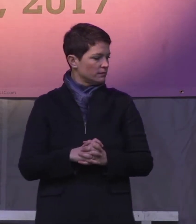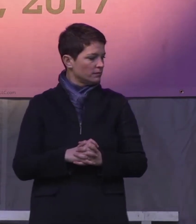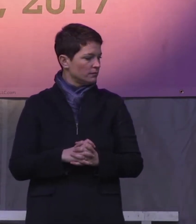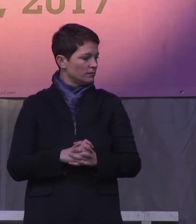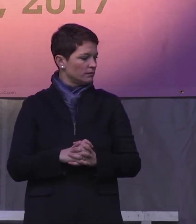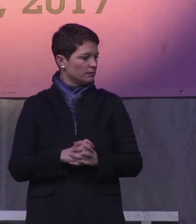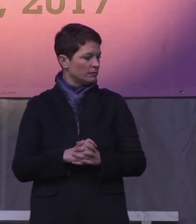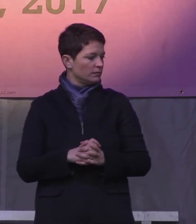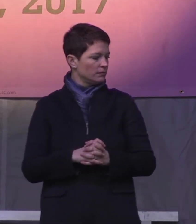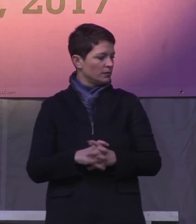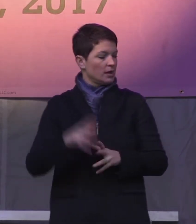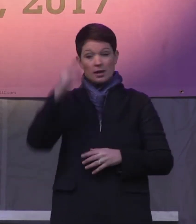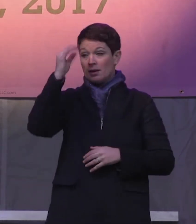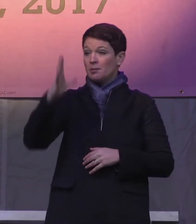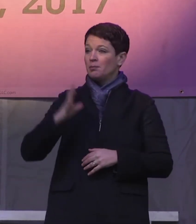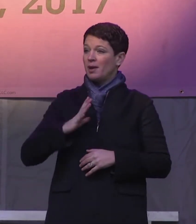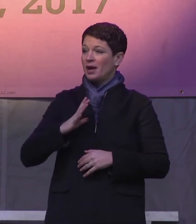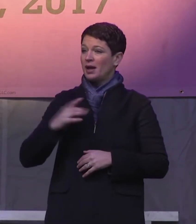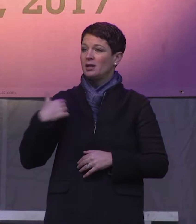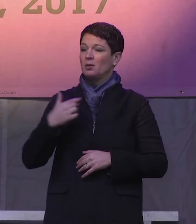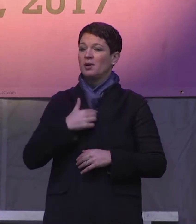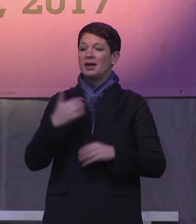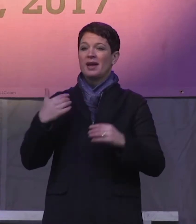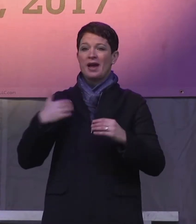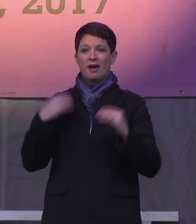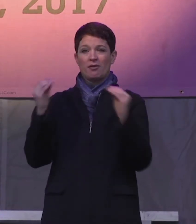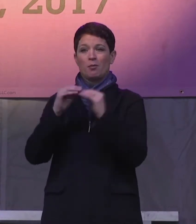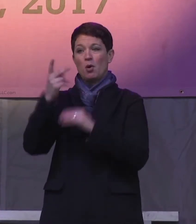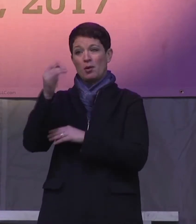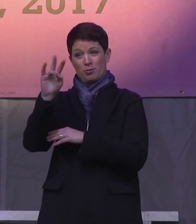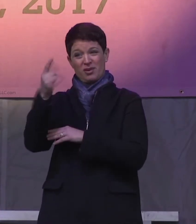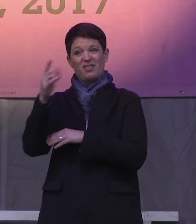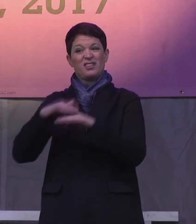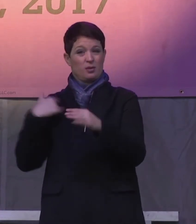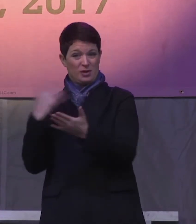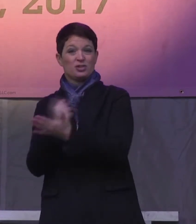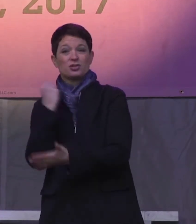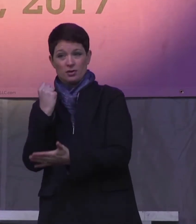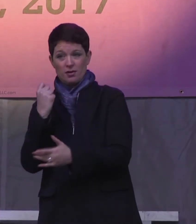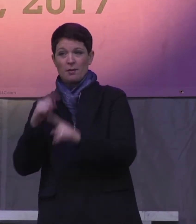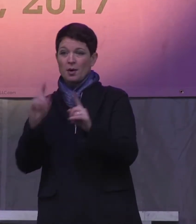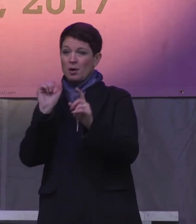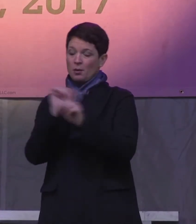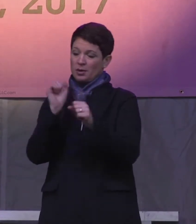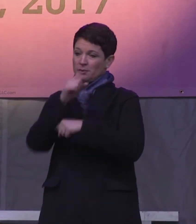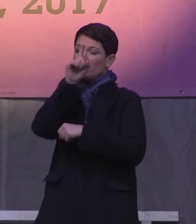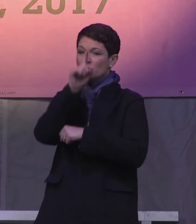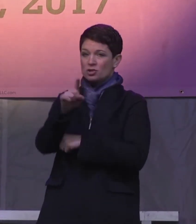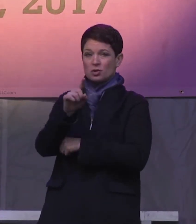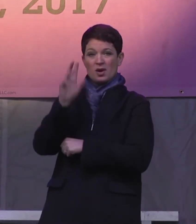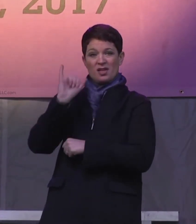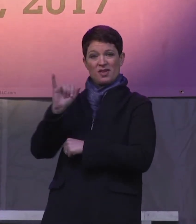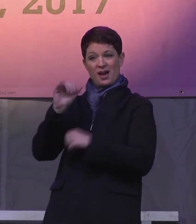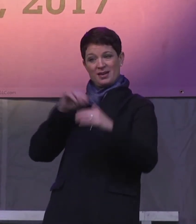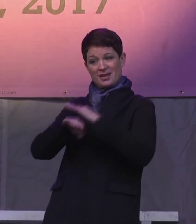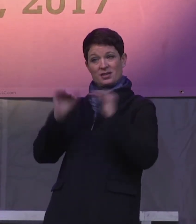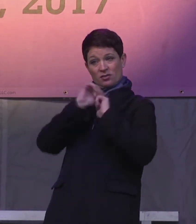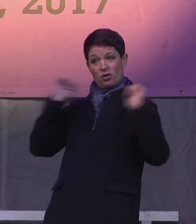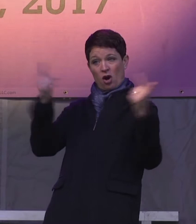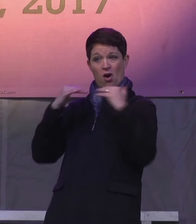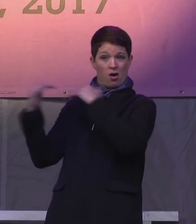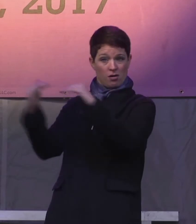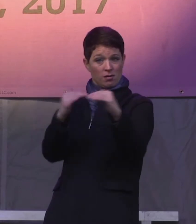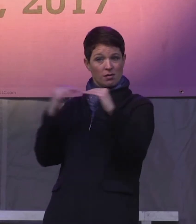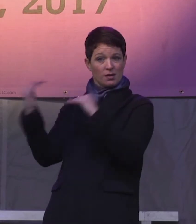Men, we carry a greater privilege than we deserve. And as we work to make sure that that privilege is accessible for